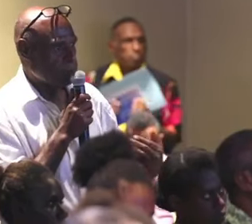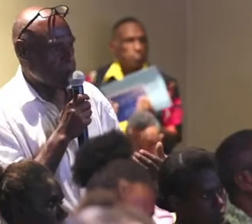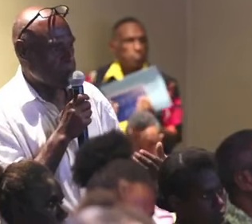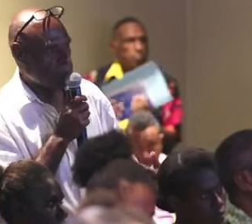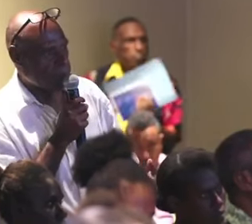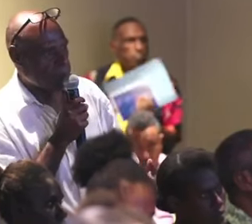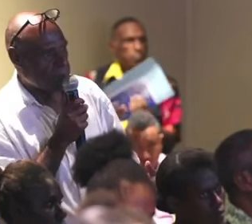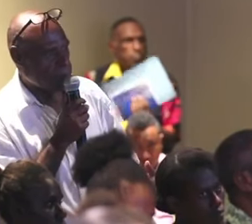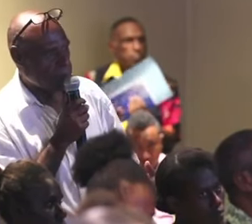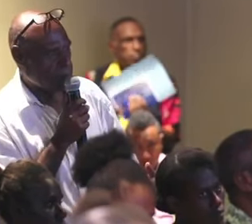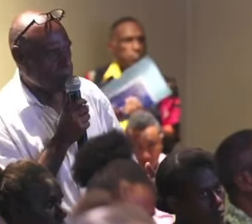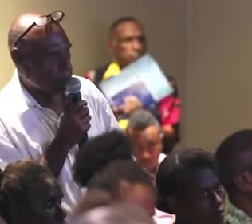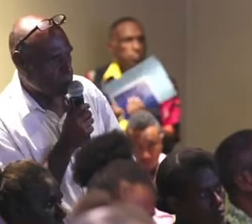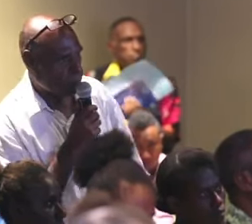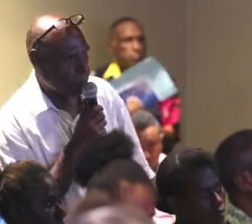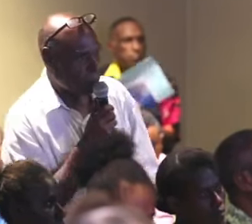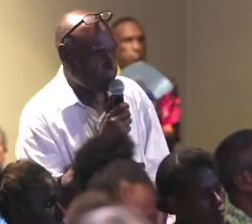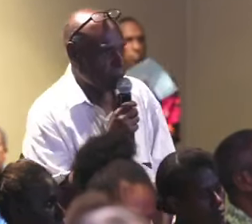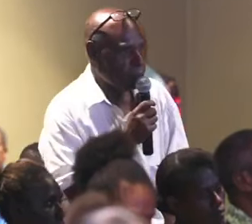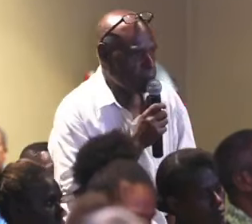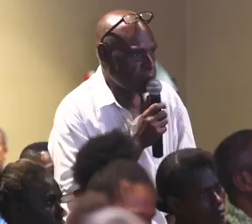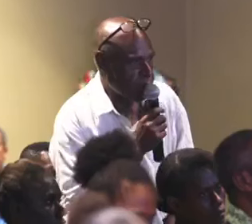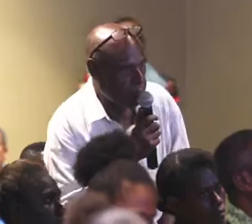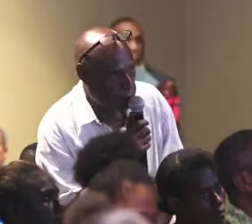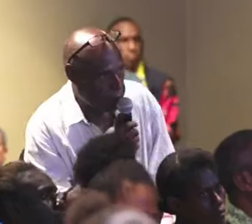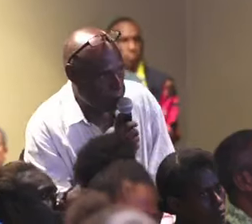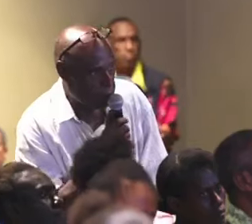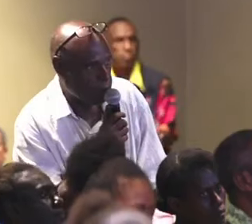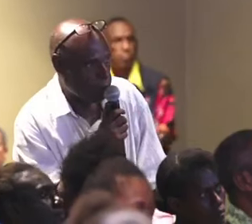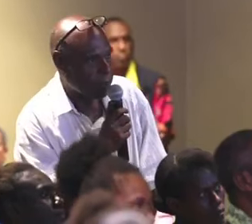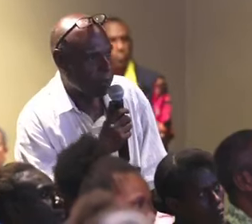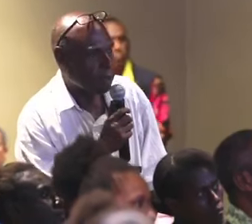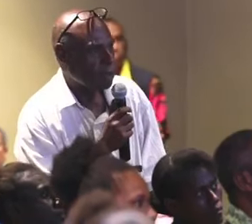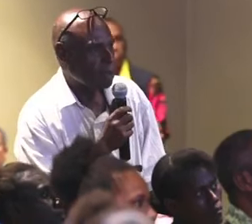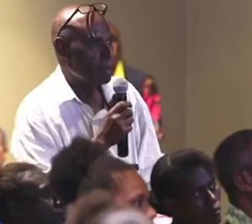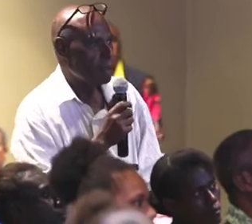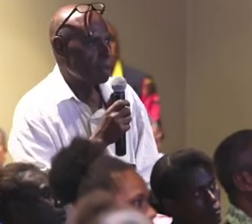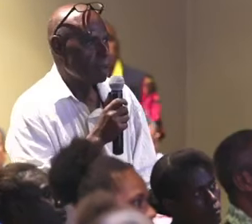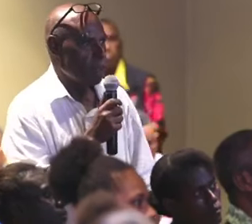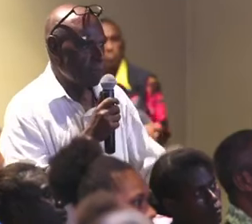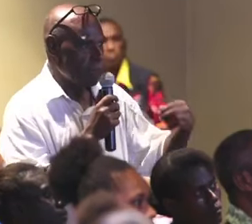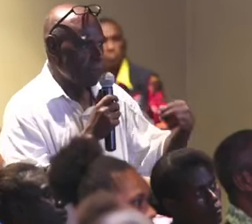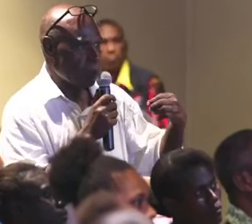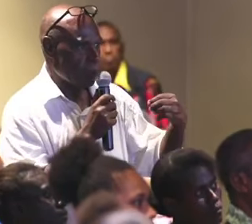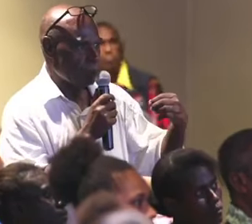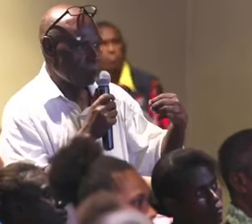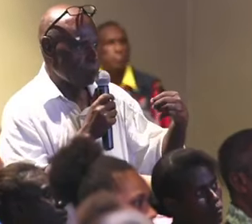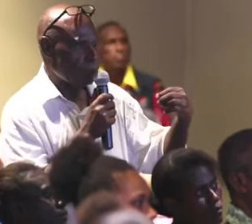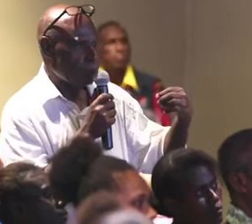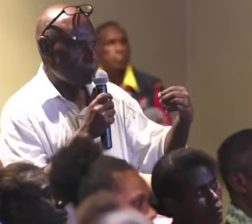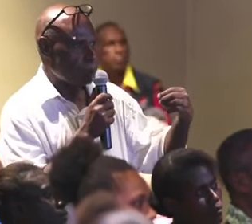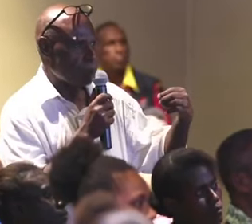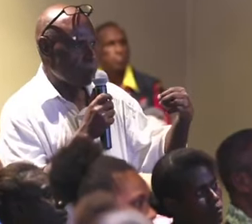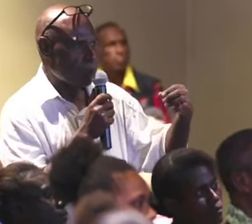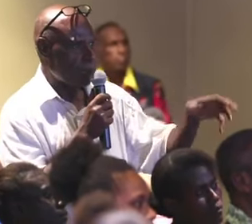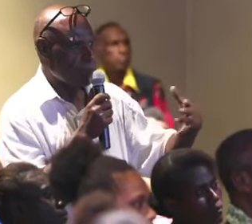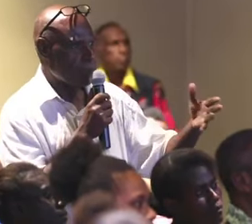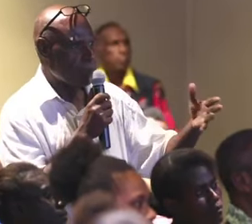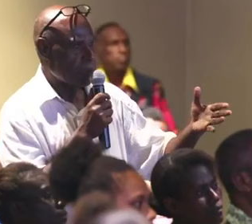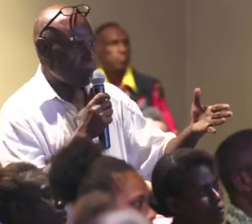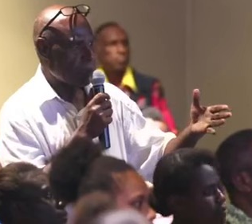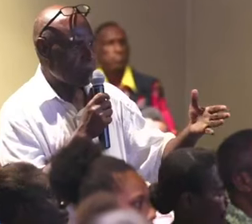as a person. Can you sort of explain a little bit more on that? I think what I